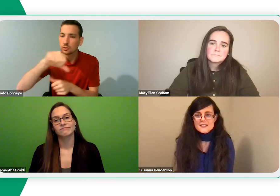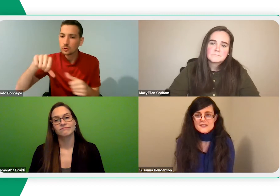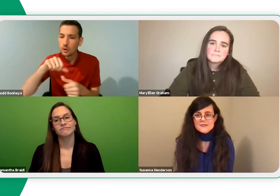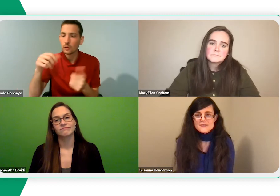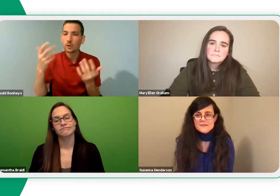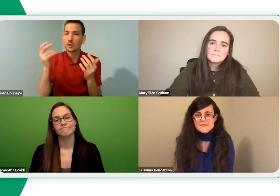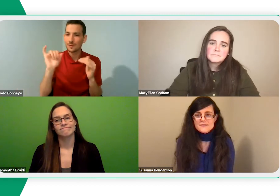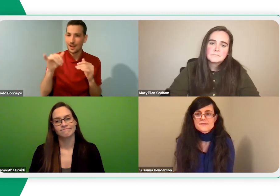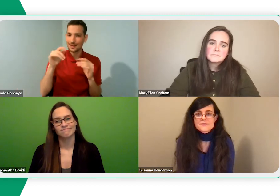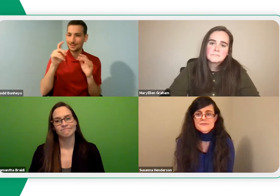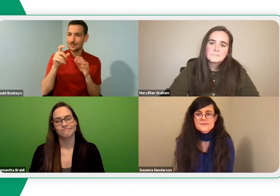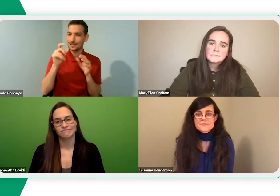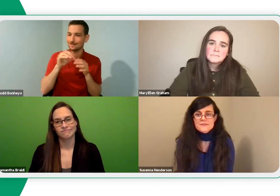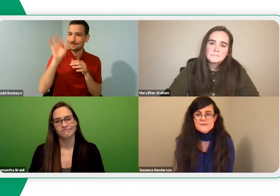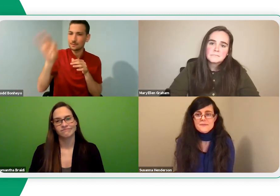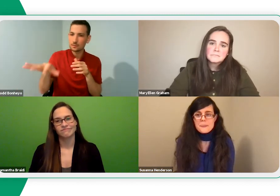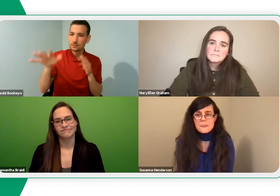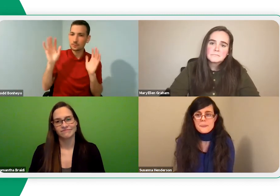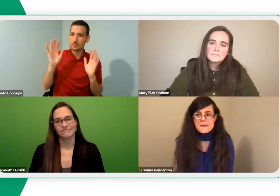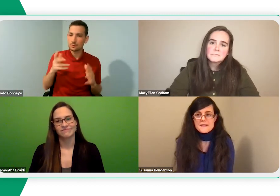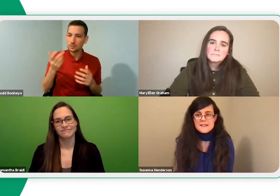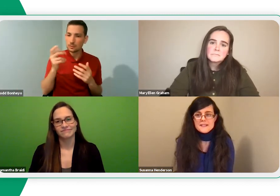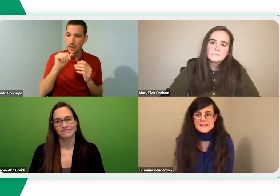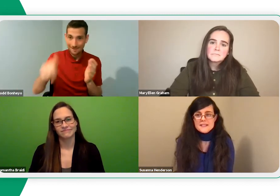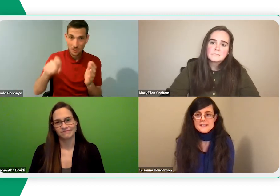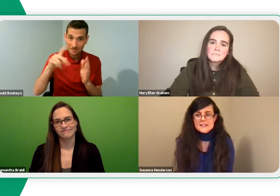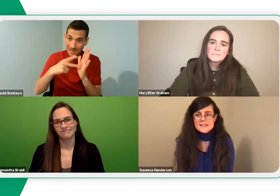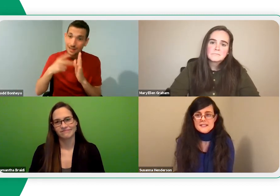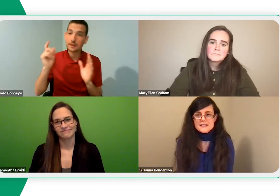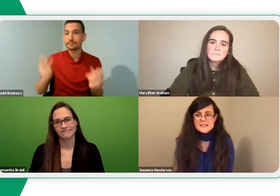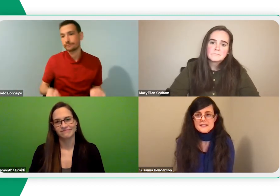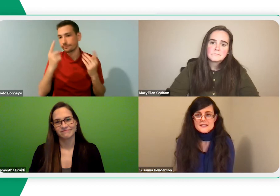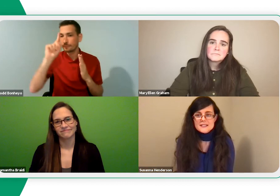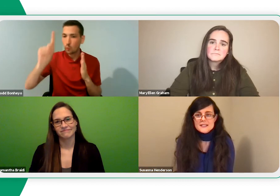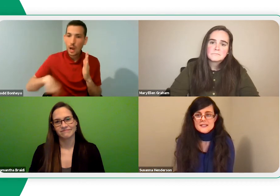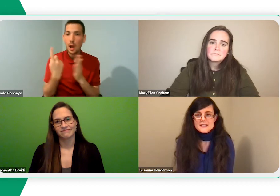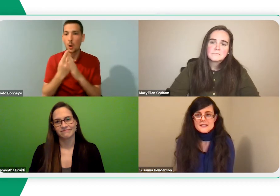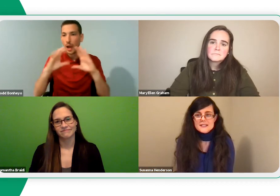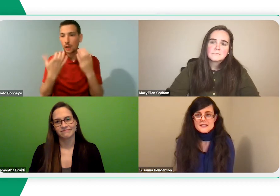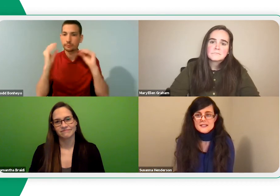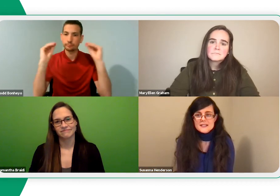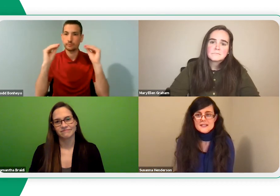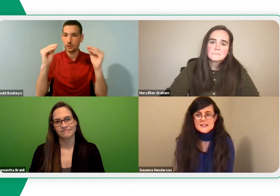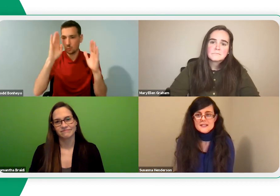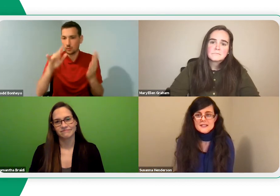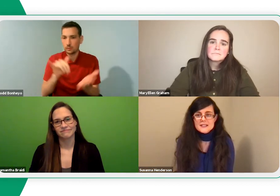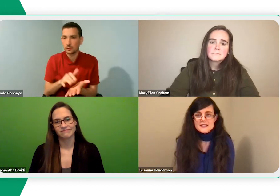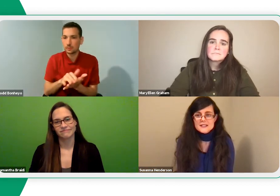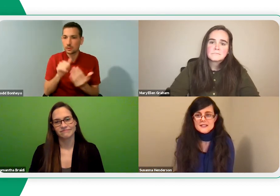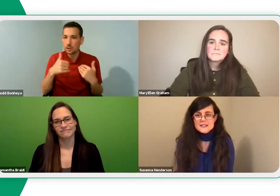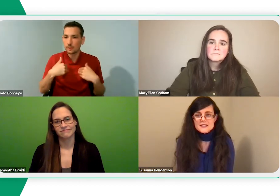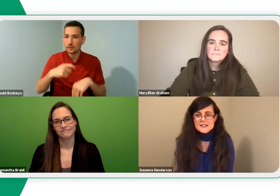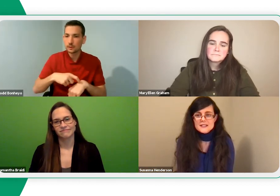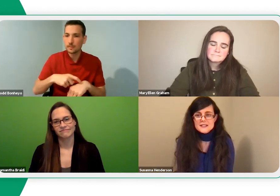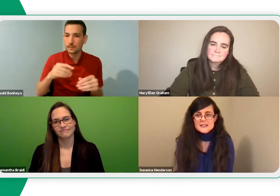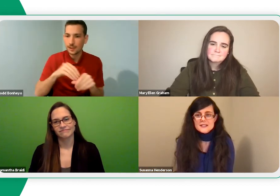hey, in class, we were talking about this. What do you think about that? I think just planting a seed really can help. You don't have to